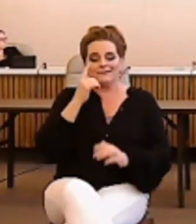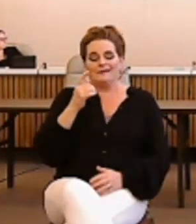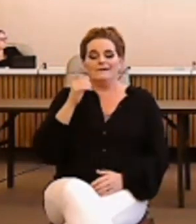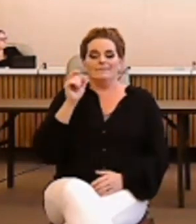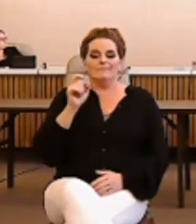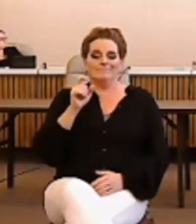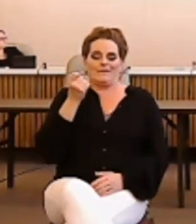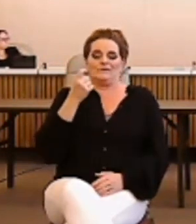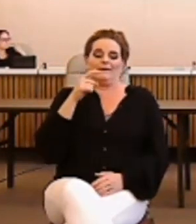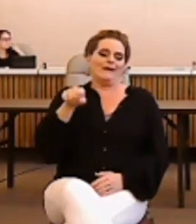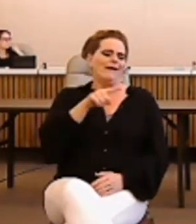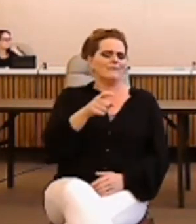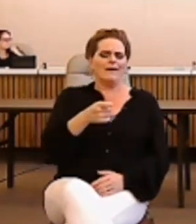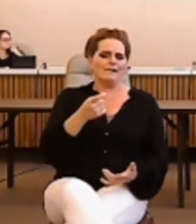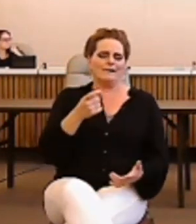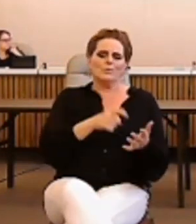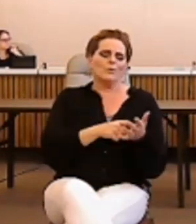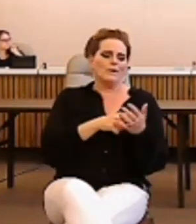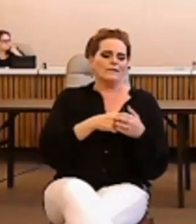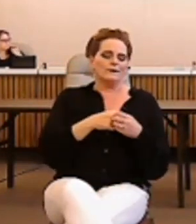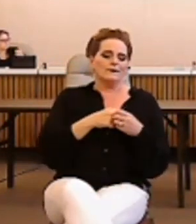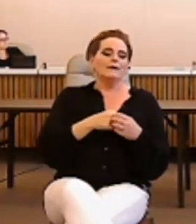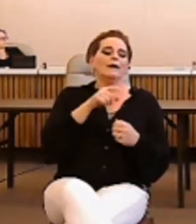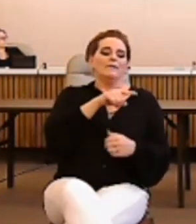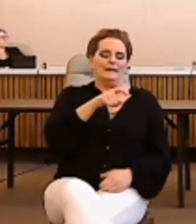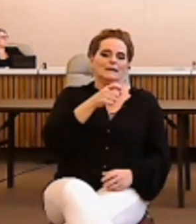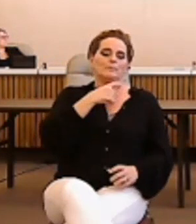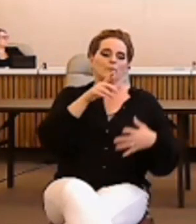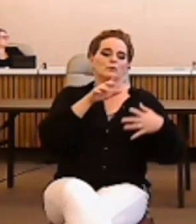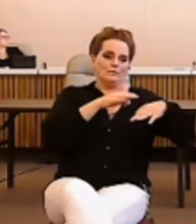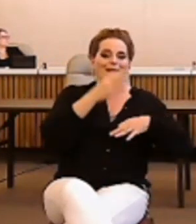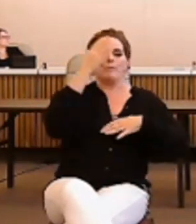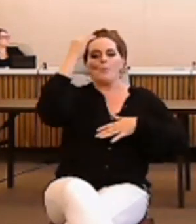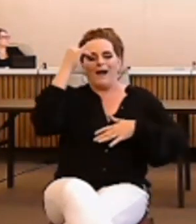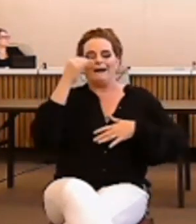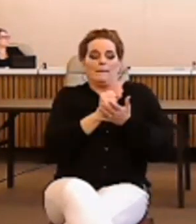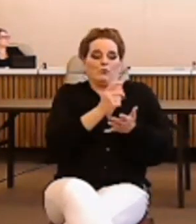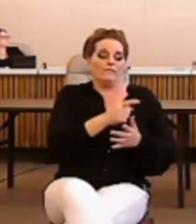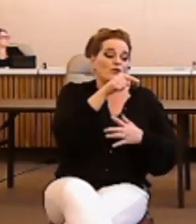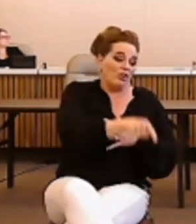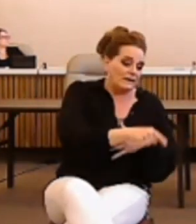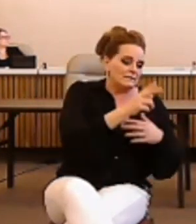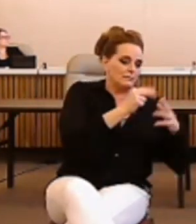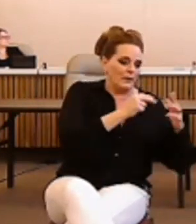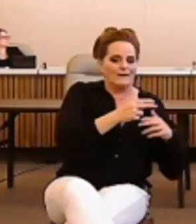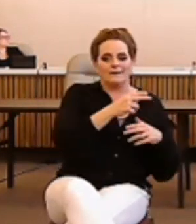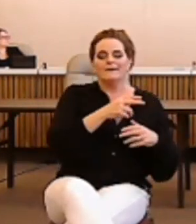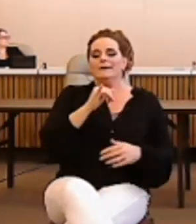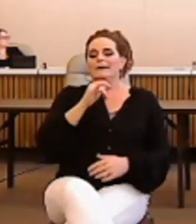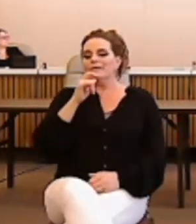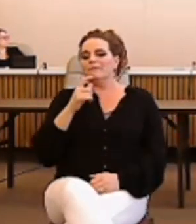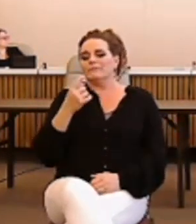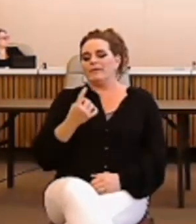to have, just like as we talk about any of this stuff, they need to be able to explain why they approved it for this one if they turn someone